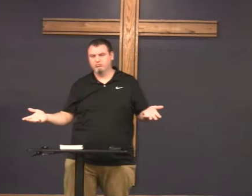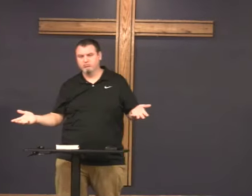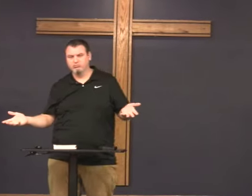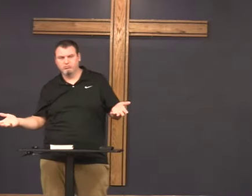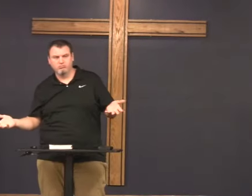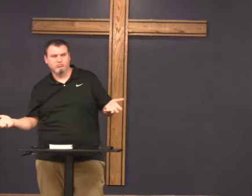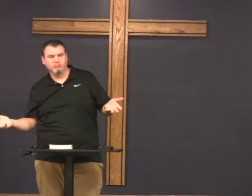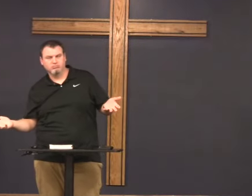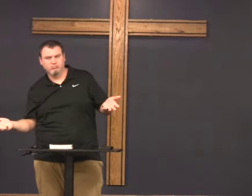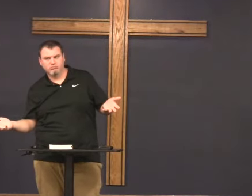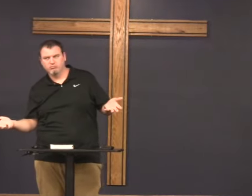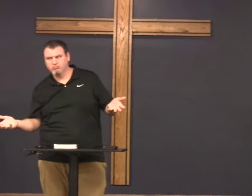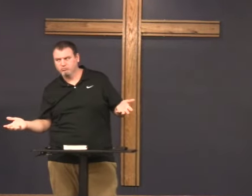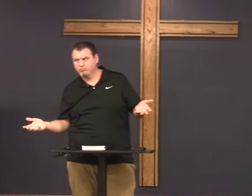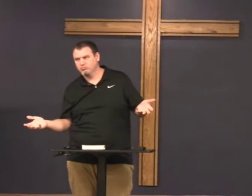Where are we in the...